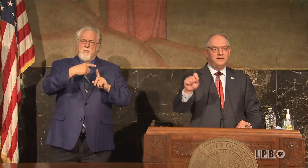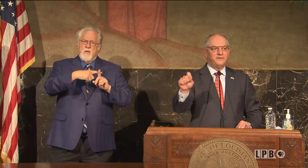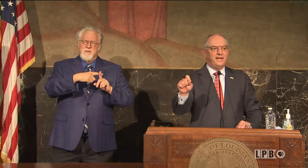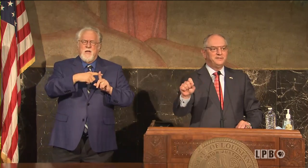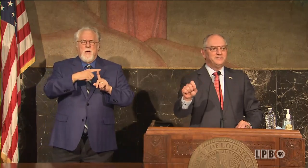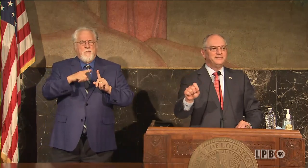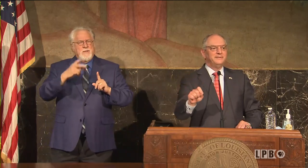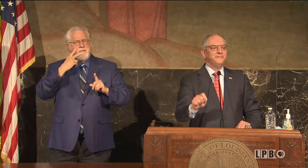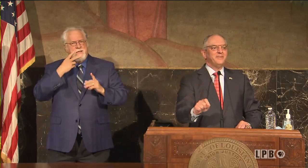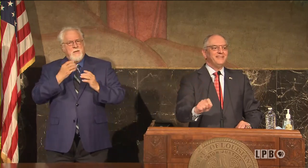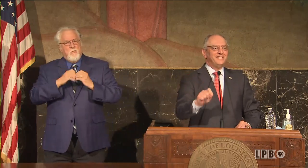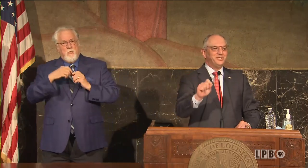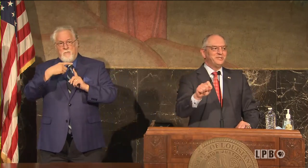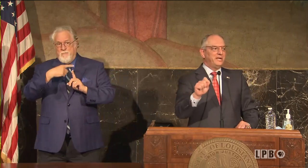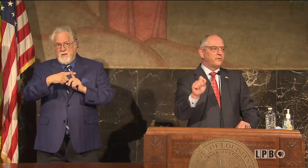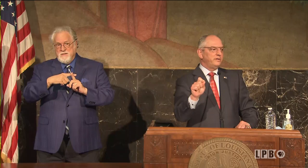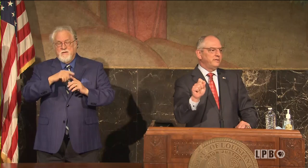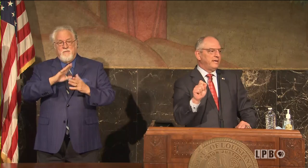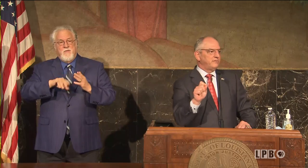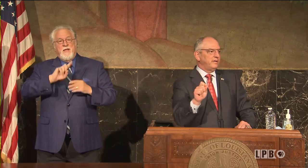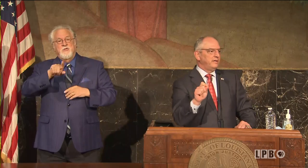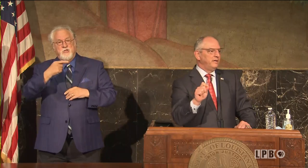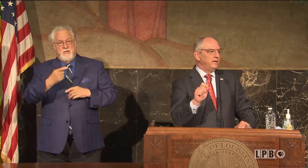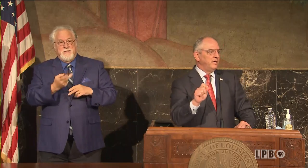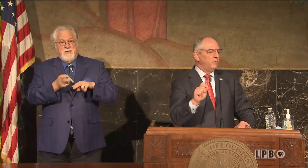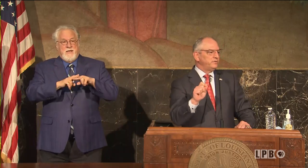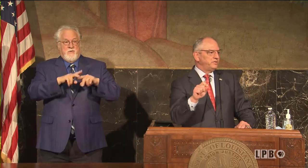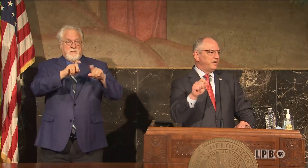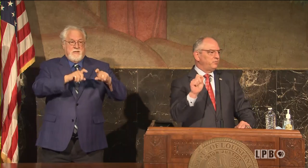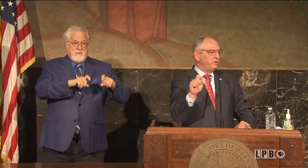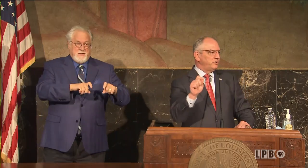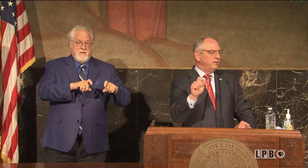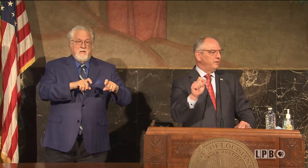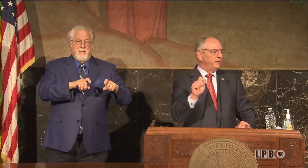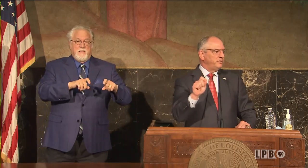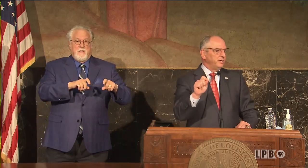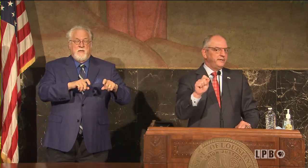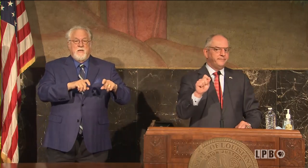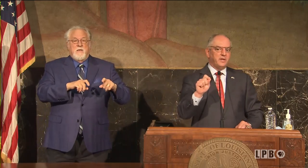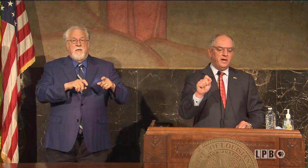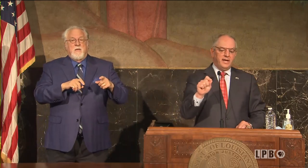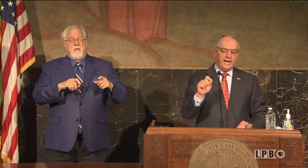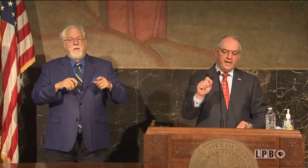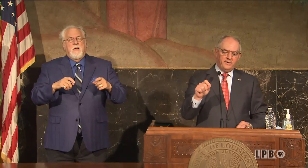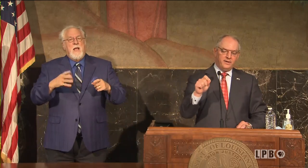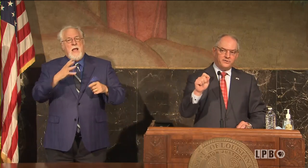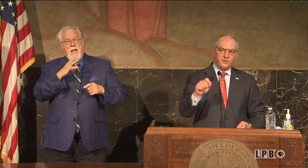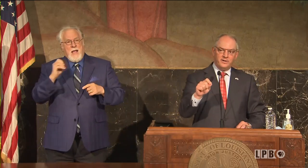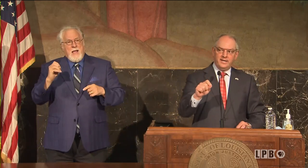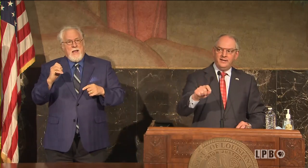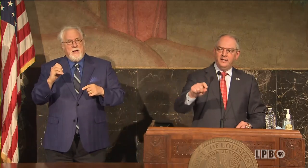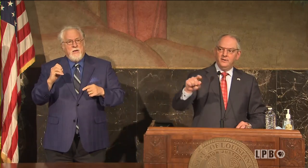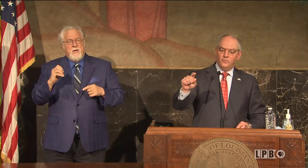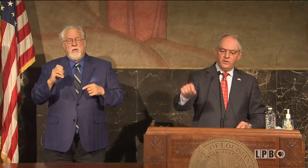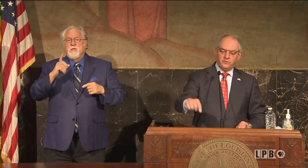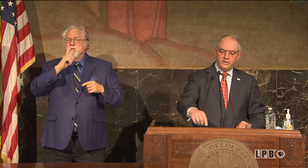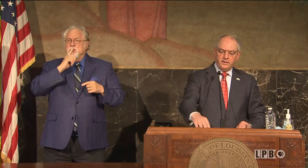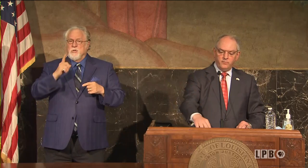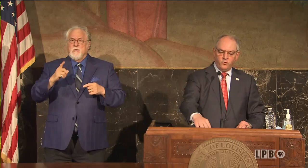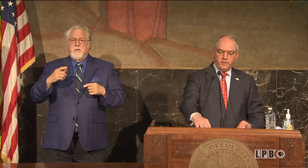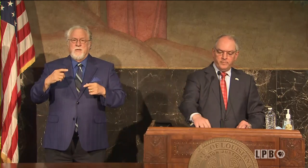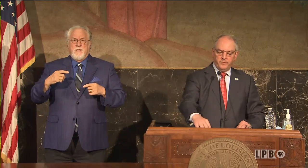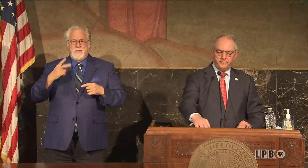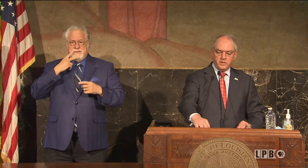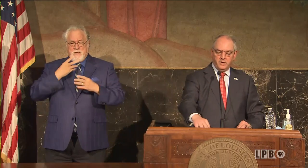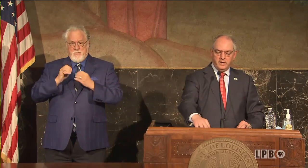more positive cases than just the increase in testing would suggest we should. And certainly we are